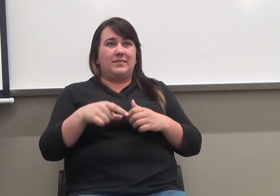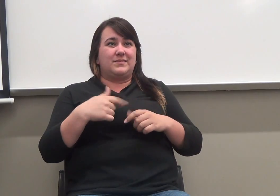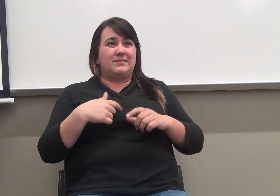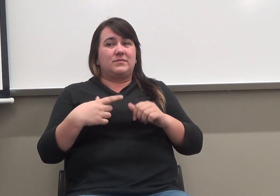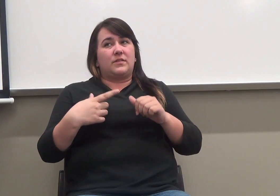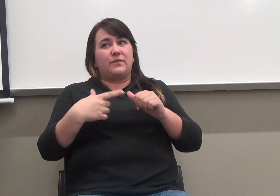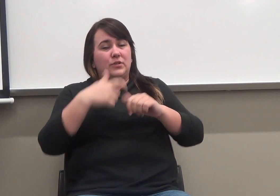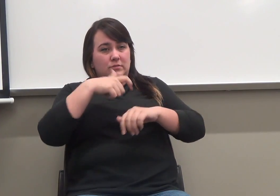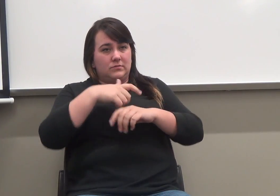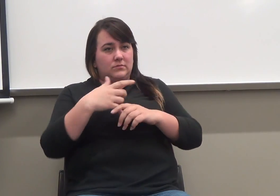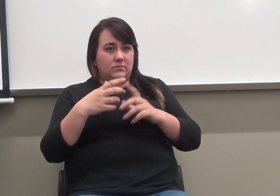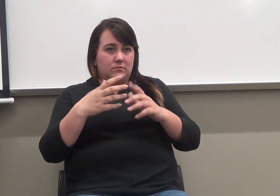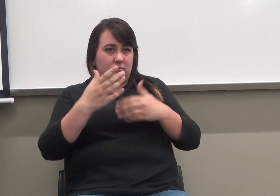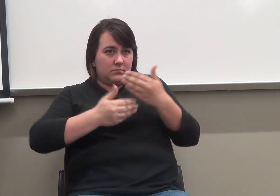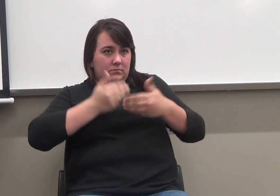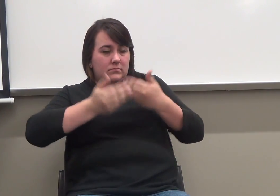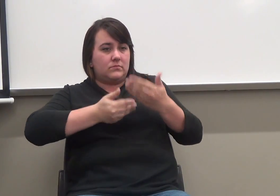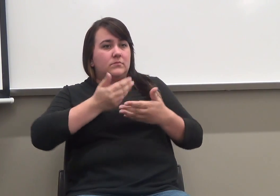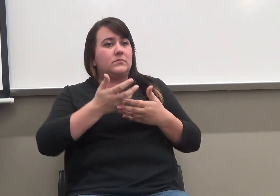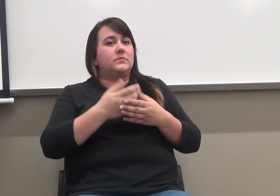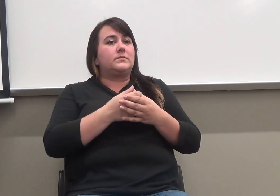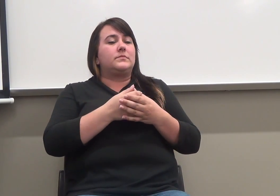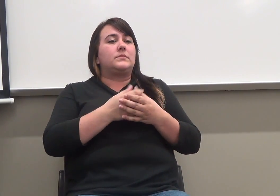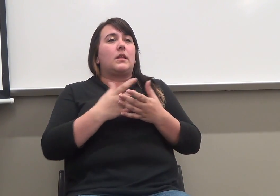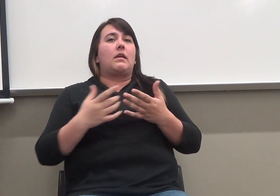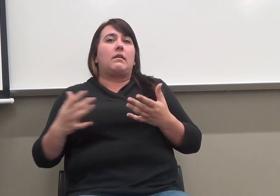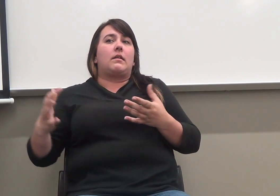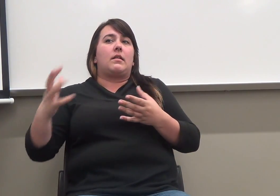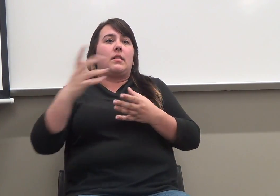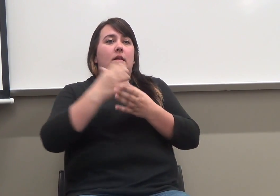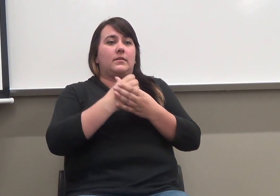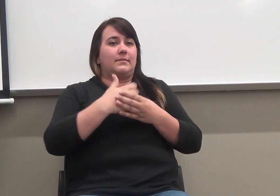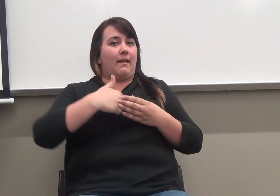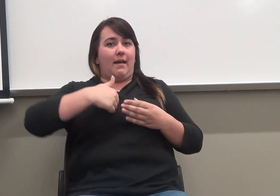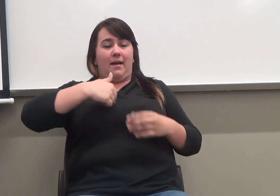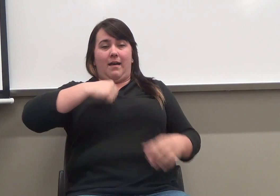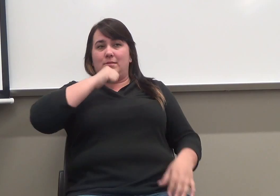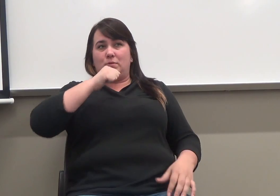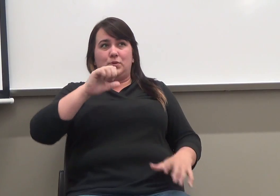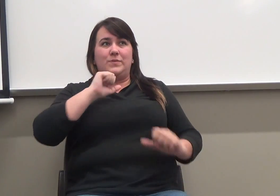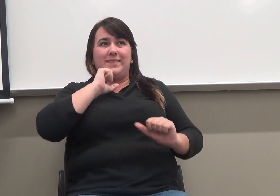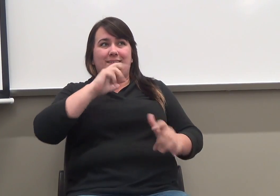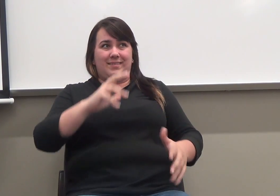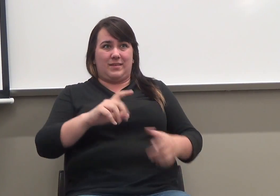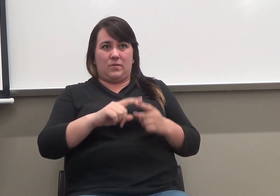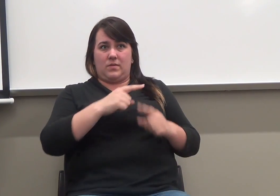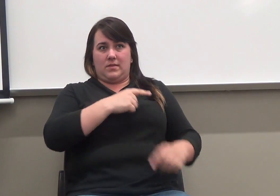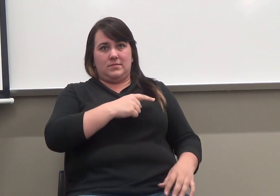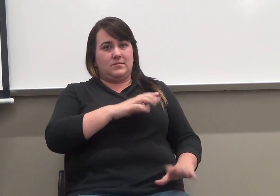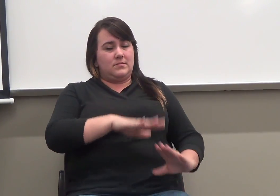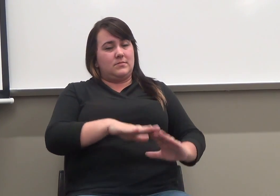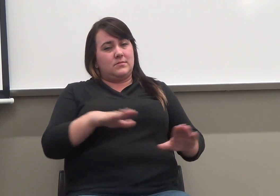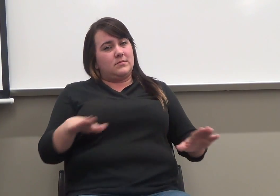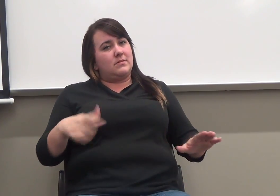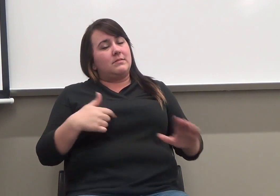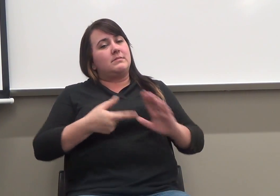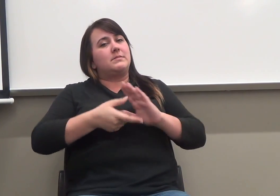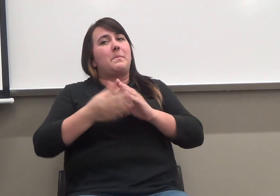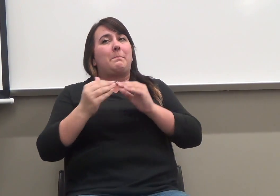first, is collect these. I'm not going to do anything to them. Like I said, this is the peer review. This is the day